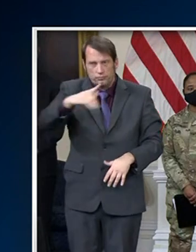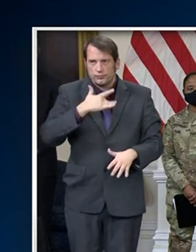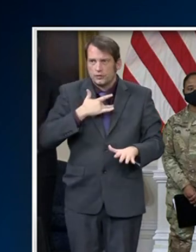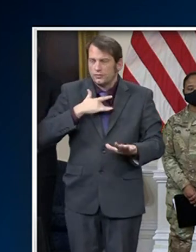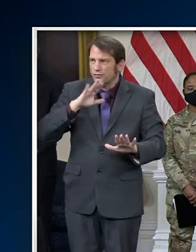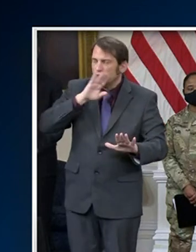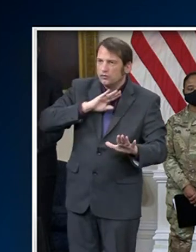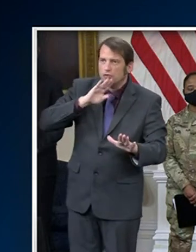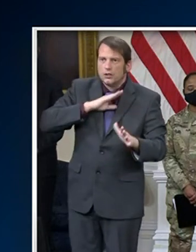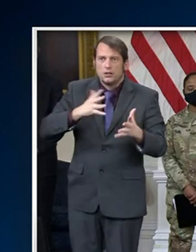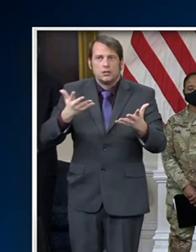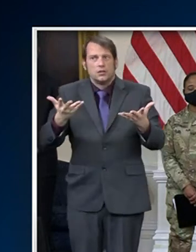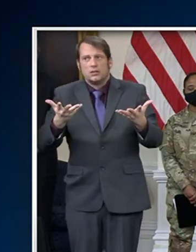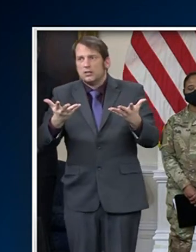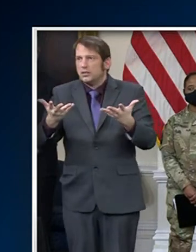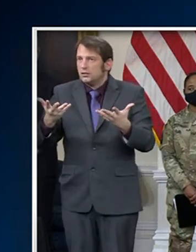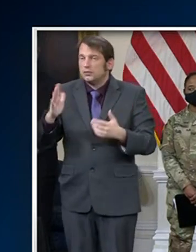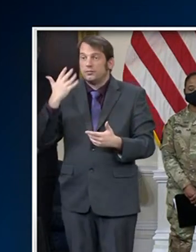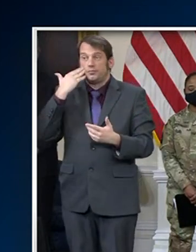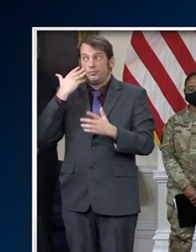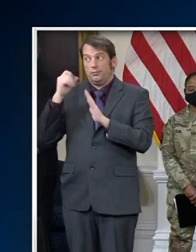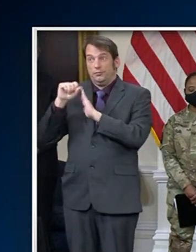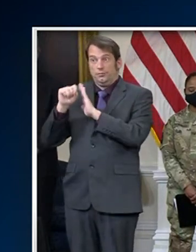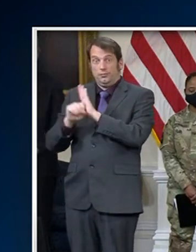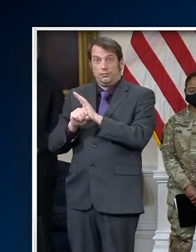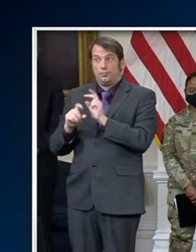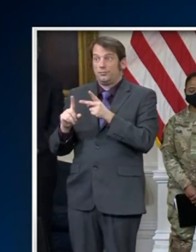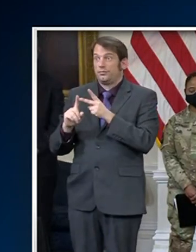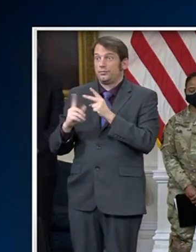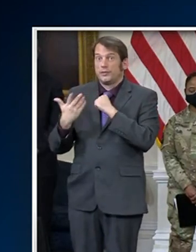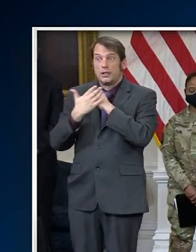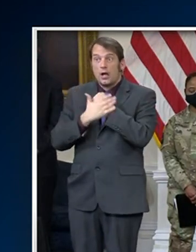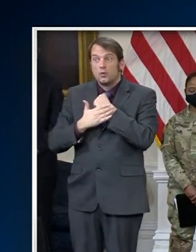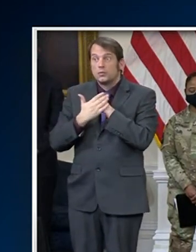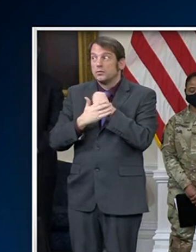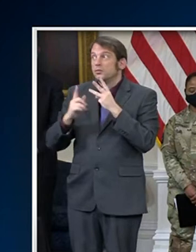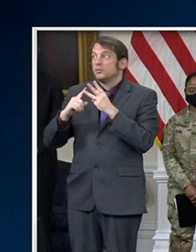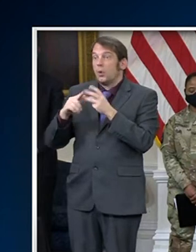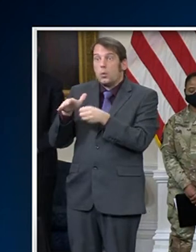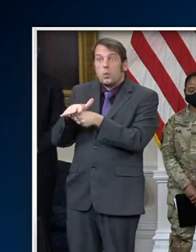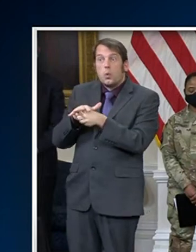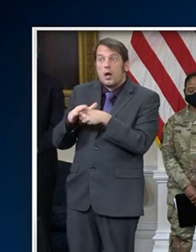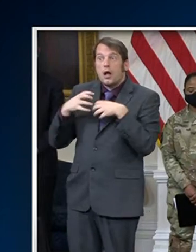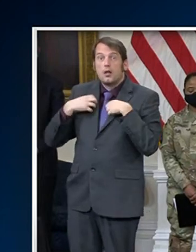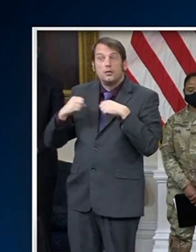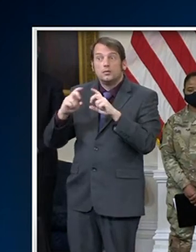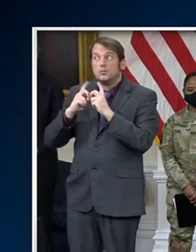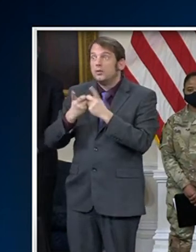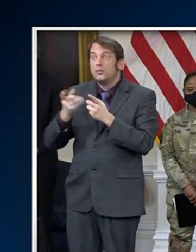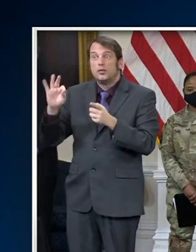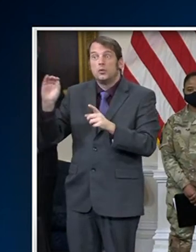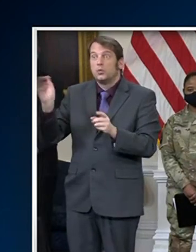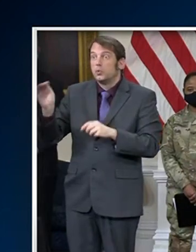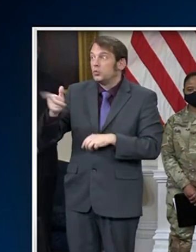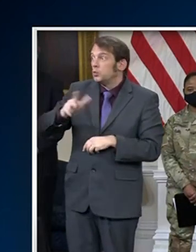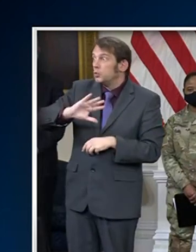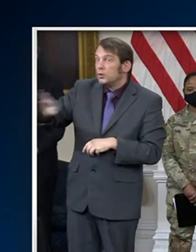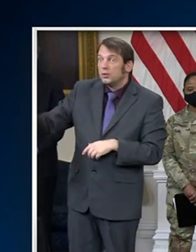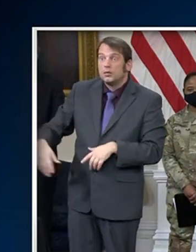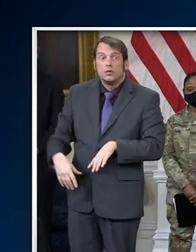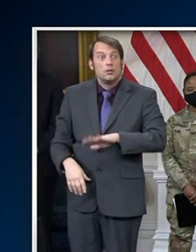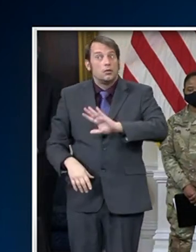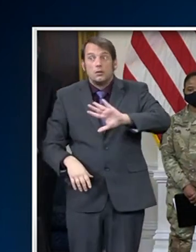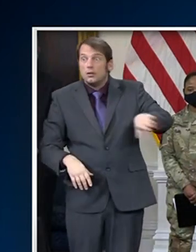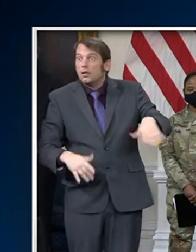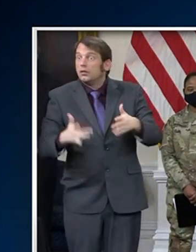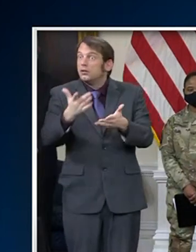state, no county, no local health department, no hospital or pharmacy